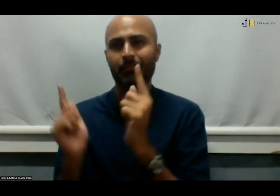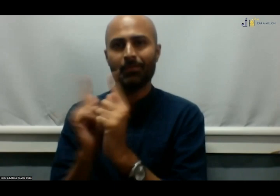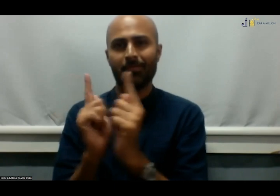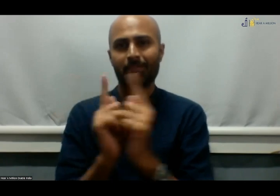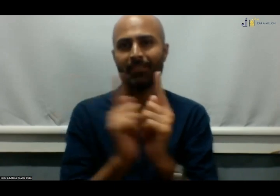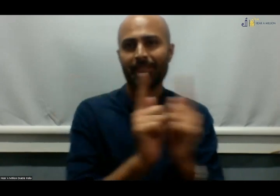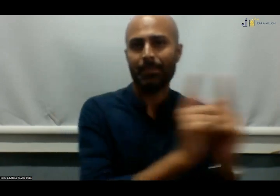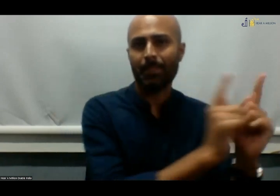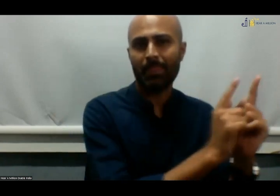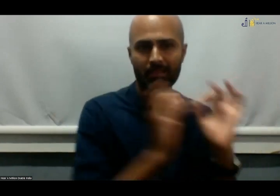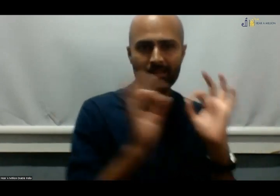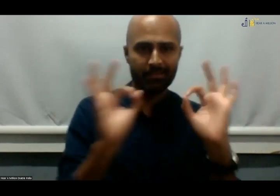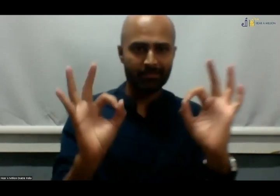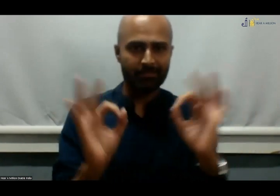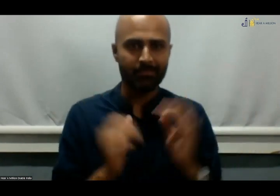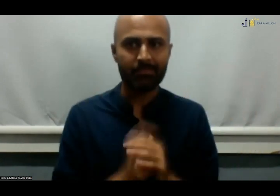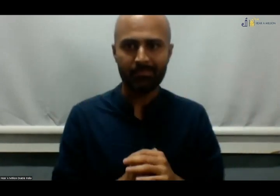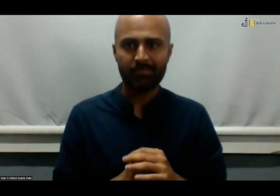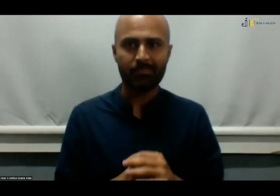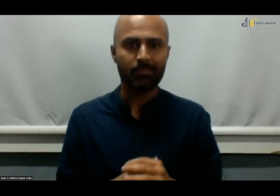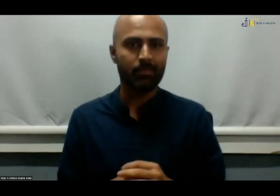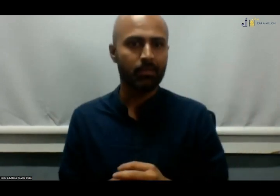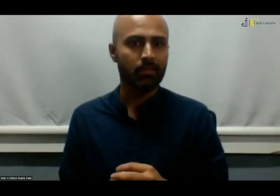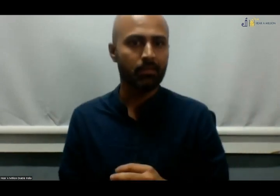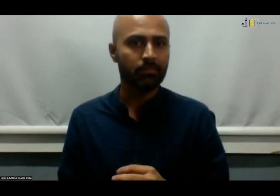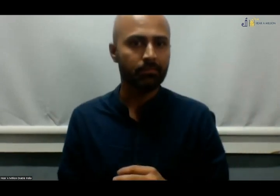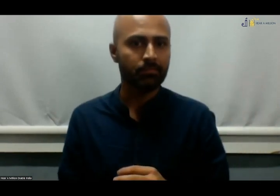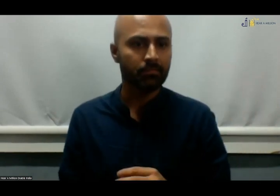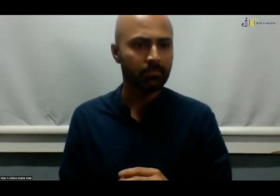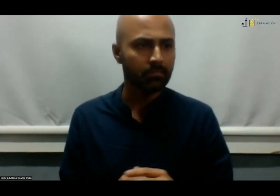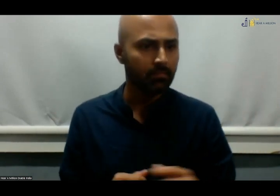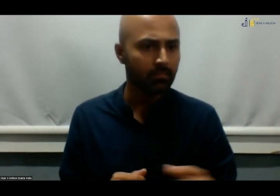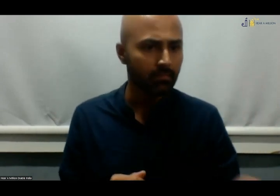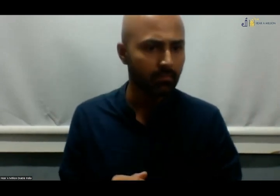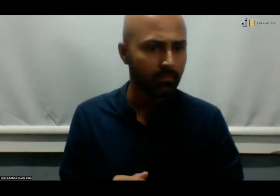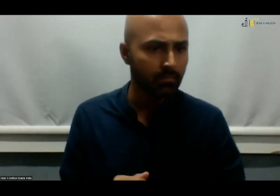Okay, it will just take 2 minutes.